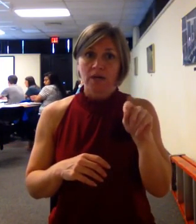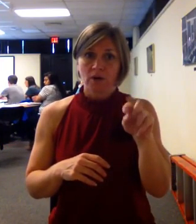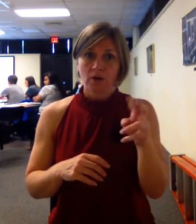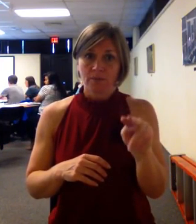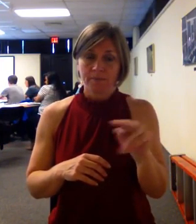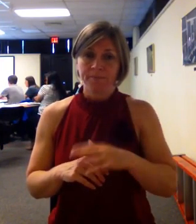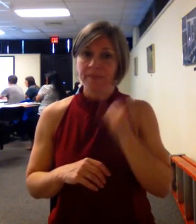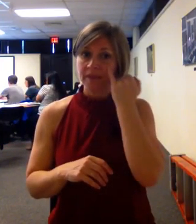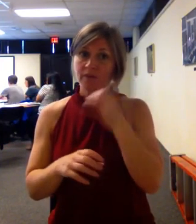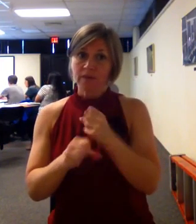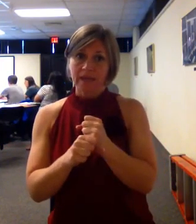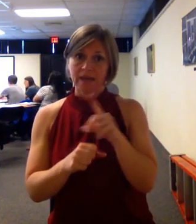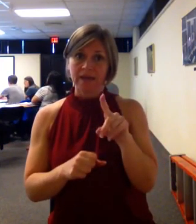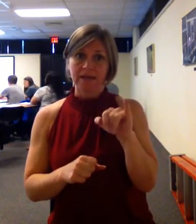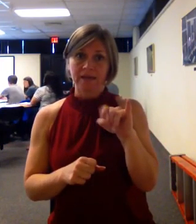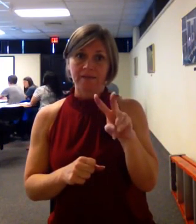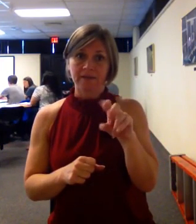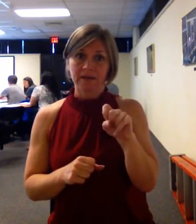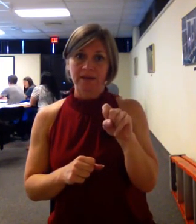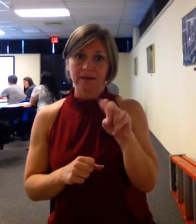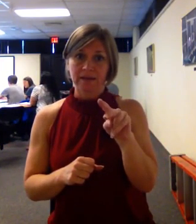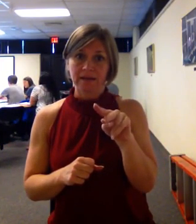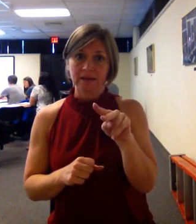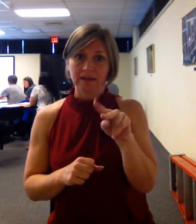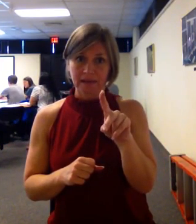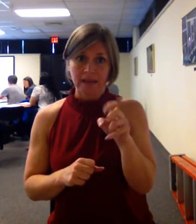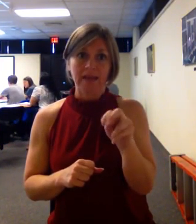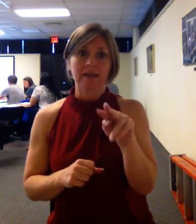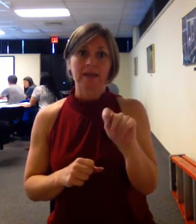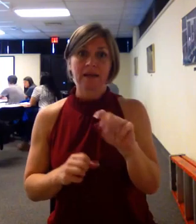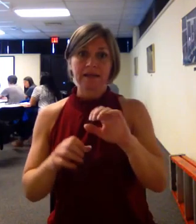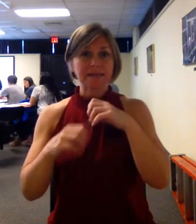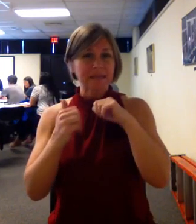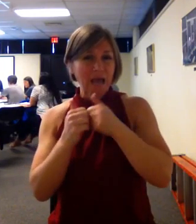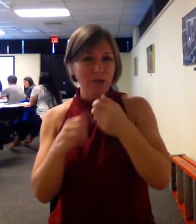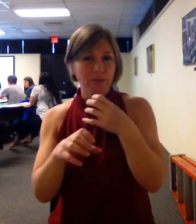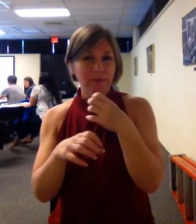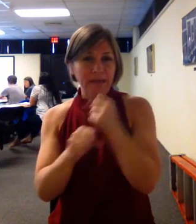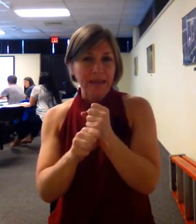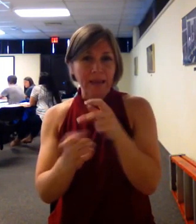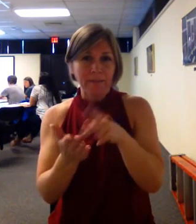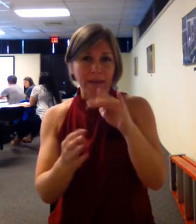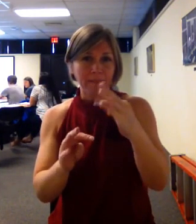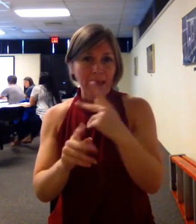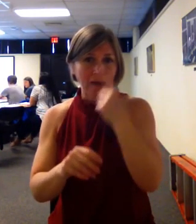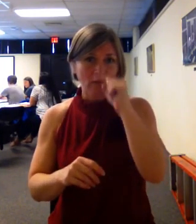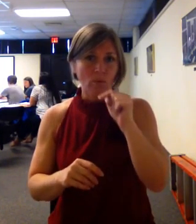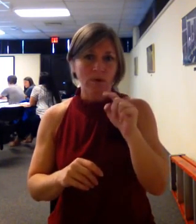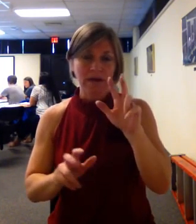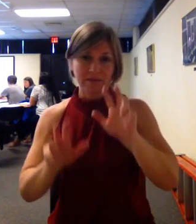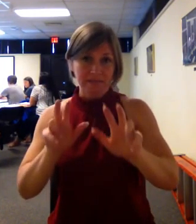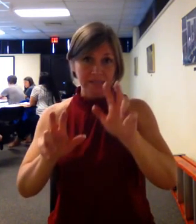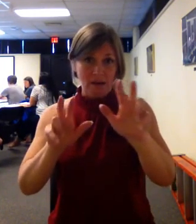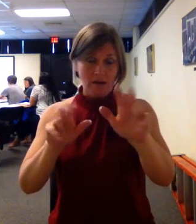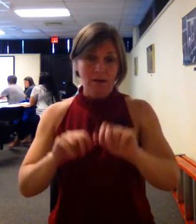dividend, that's part of how you get paid back for owning the stock. But the other way that you would get paid back for owning the stock is by